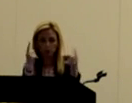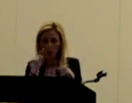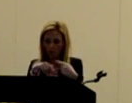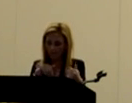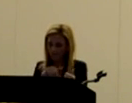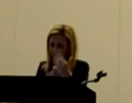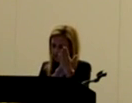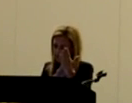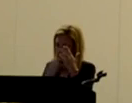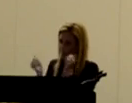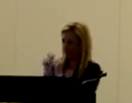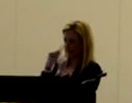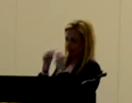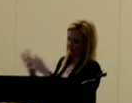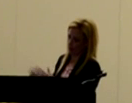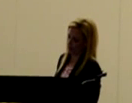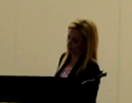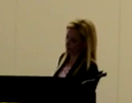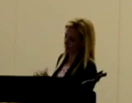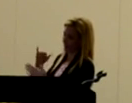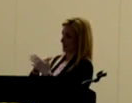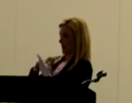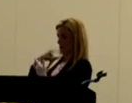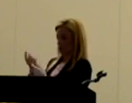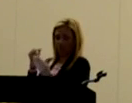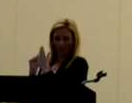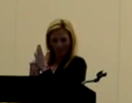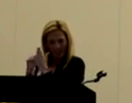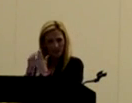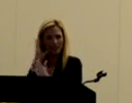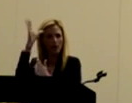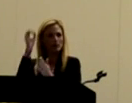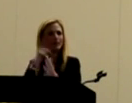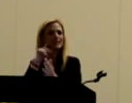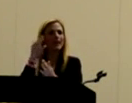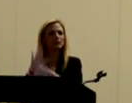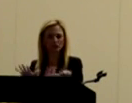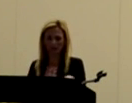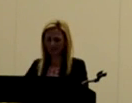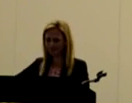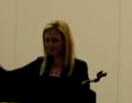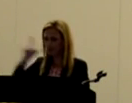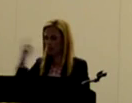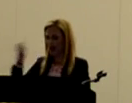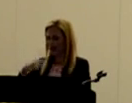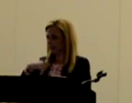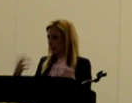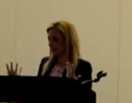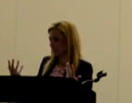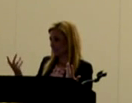what to do when faced with a hearing loss. It's what I've told thousands of parents of deaf children who've asked me